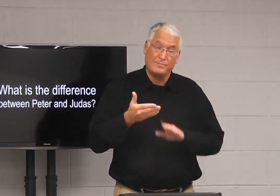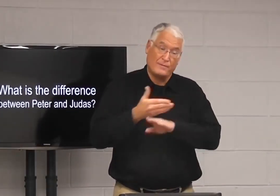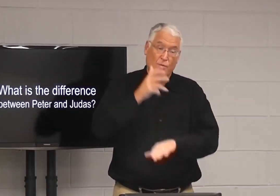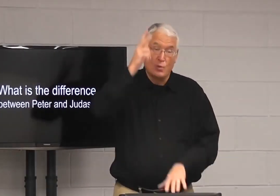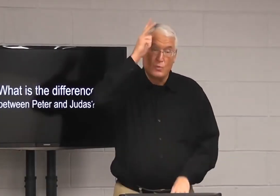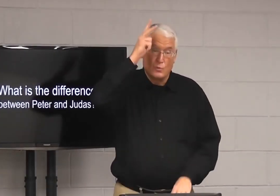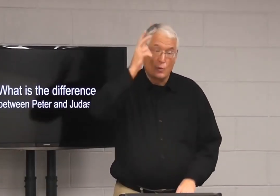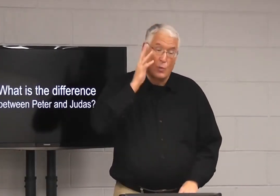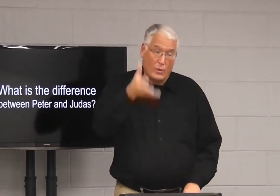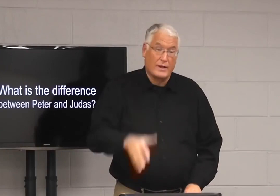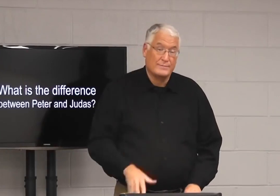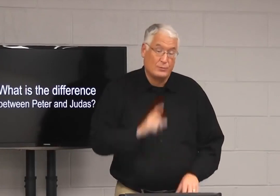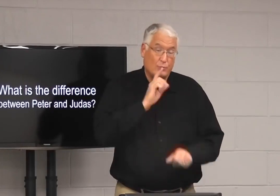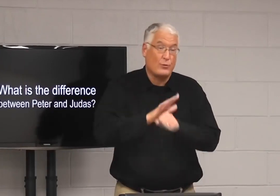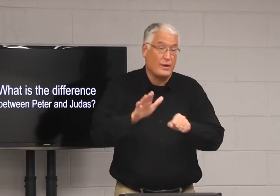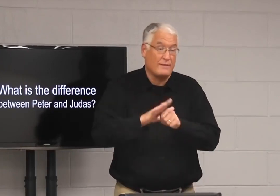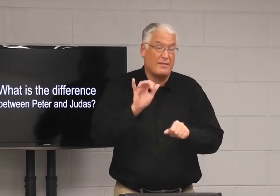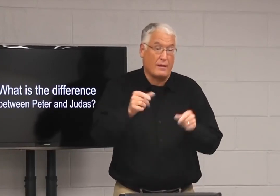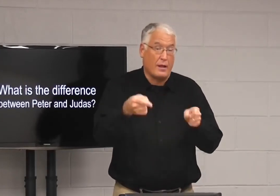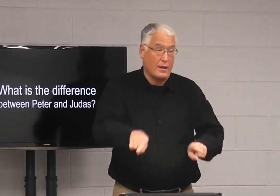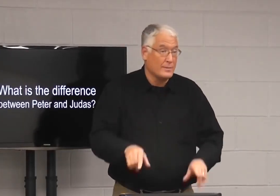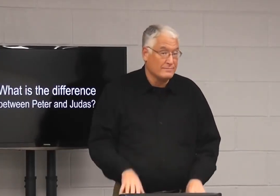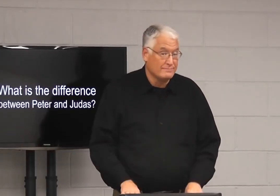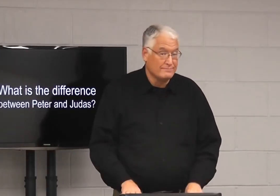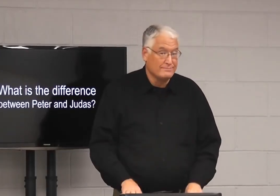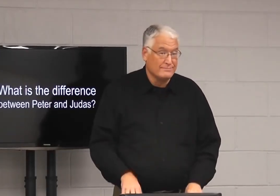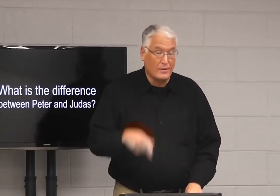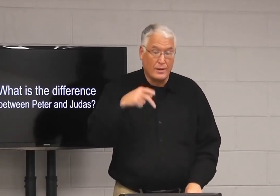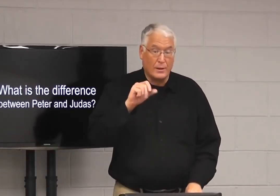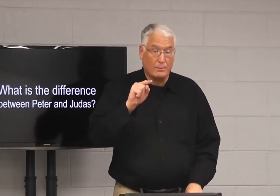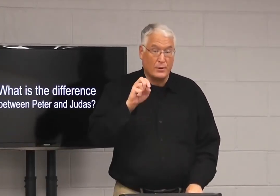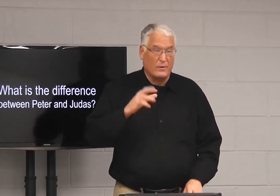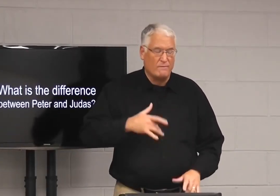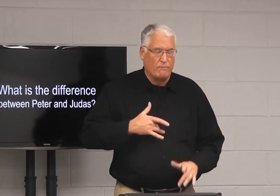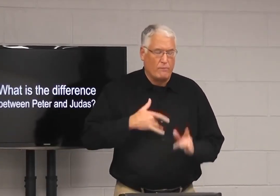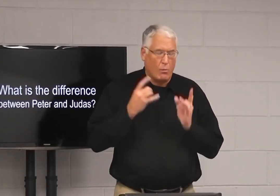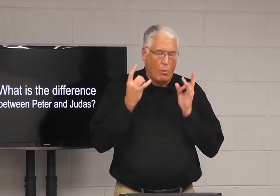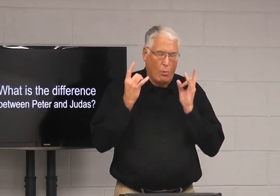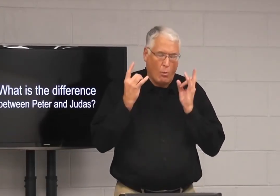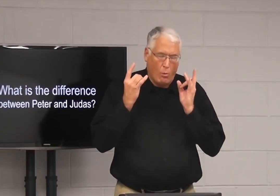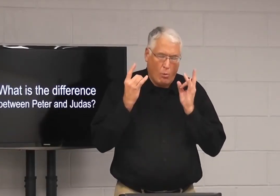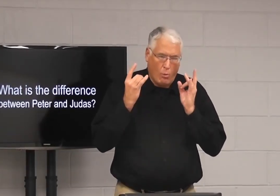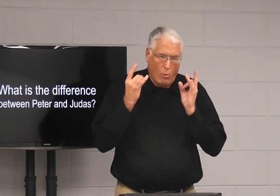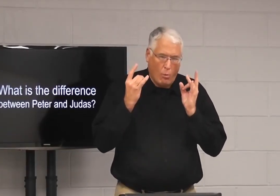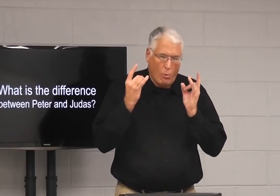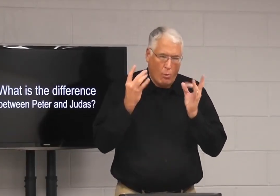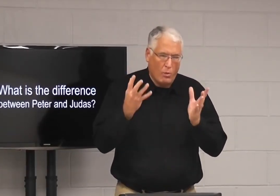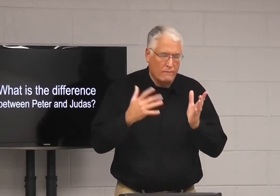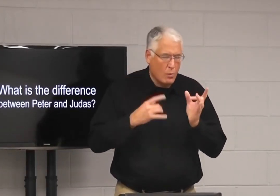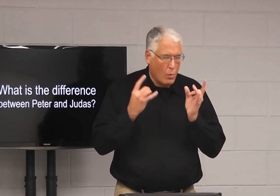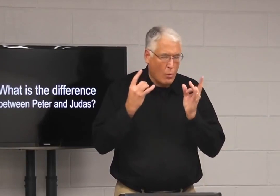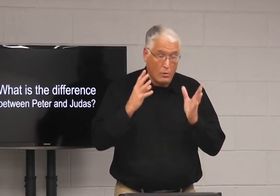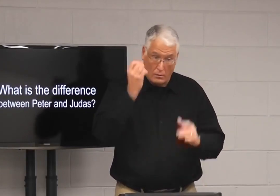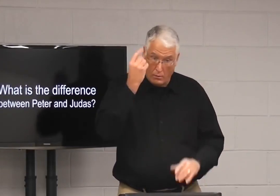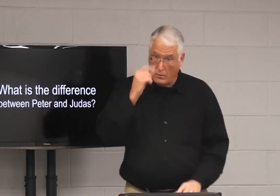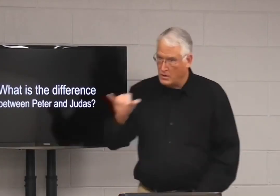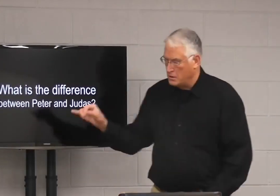me 3 times before the rooster crows. And true enough, that happened. And Peter felt